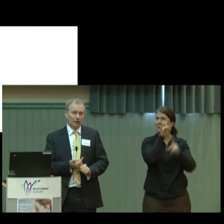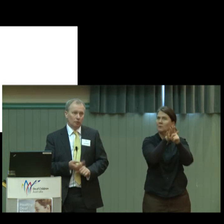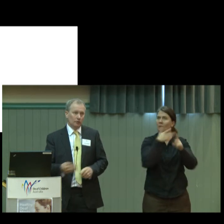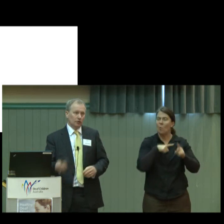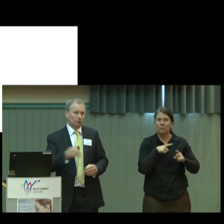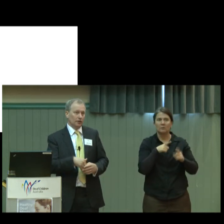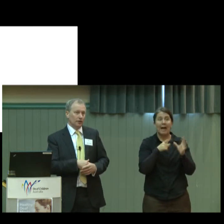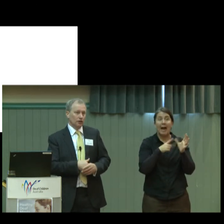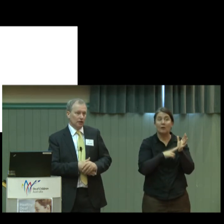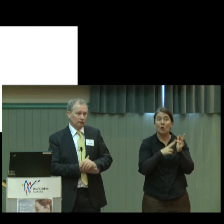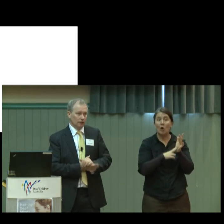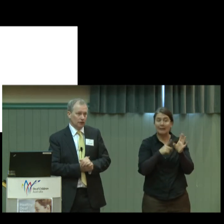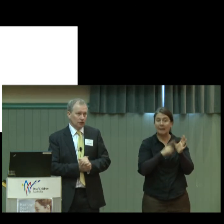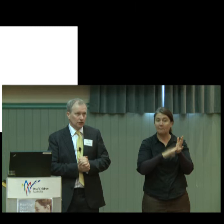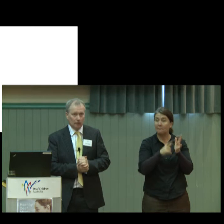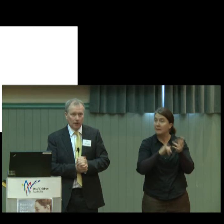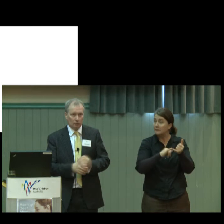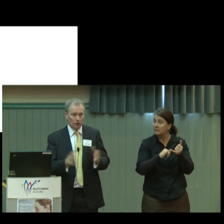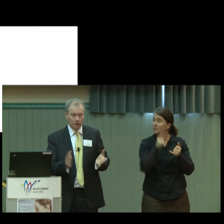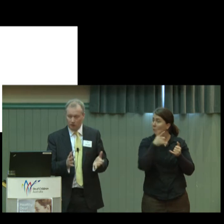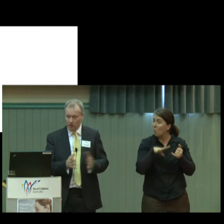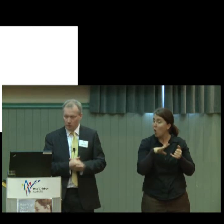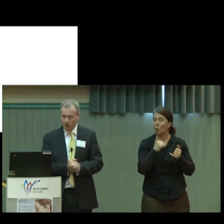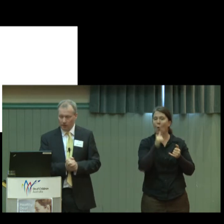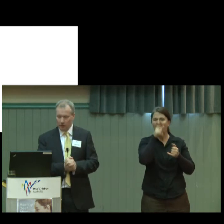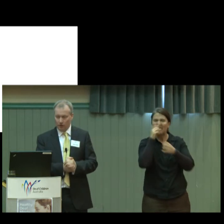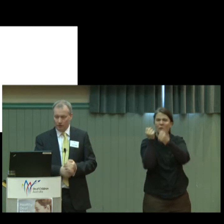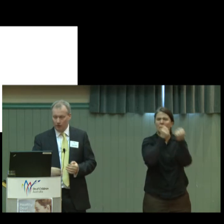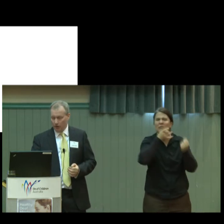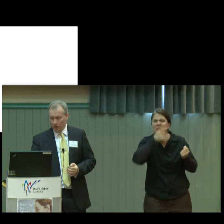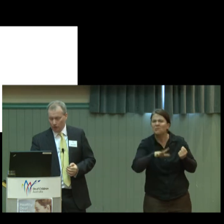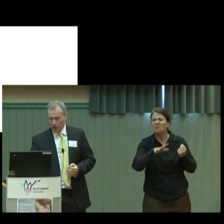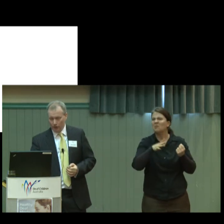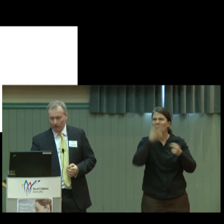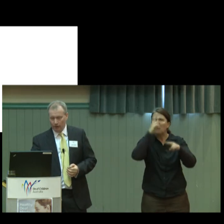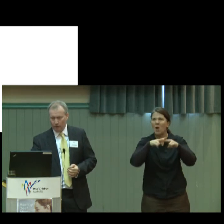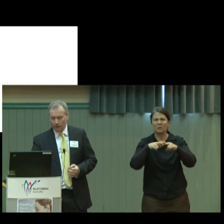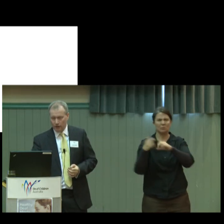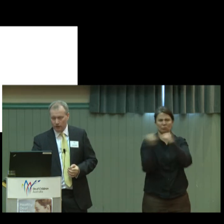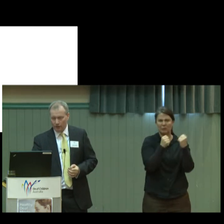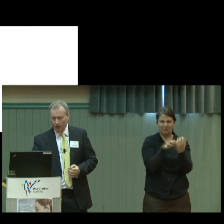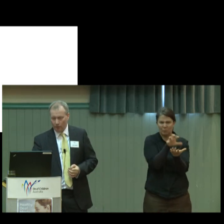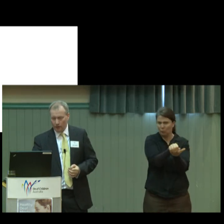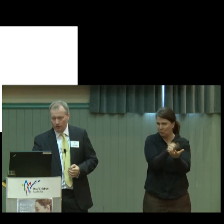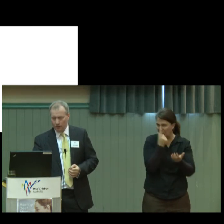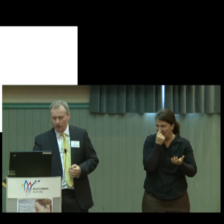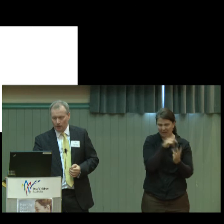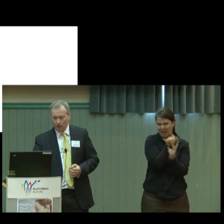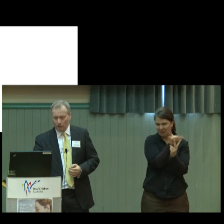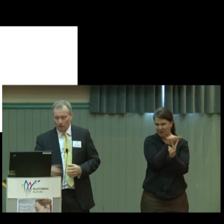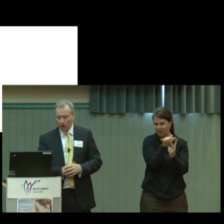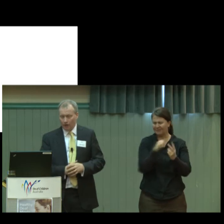get parental permission and bring the child in for discussion that way and book a specific slot. We also have a lot of interventions and